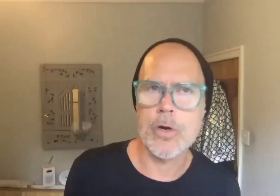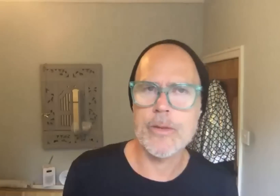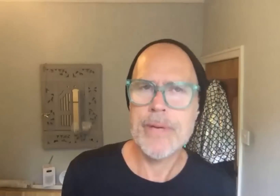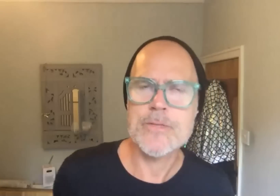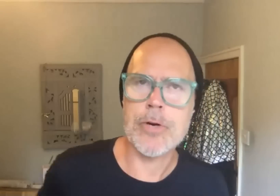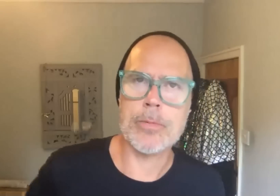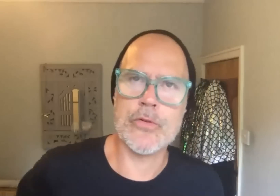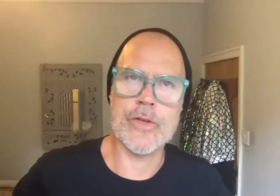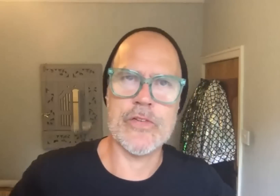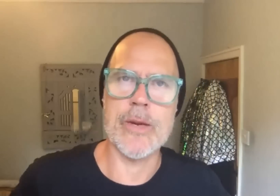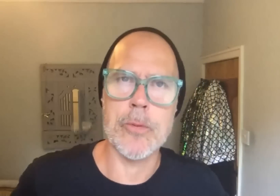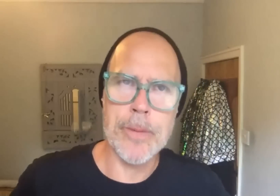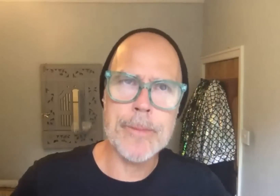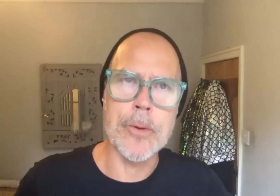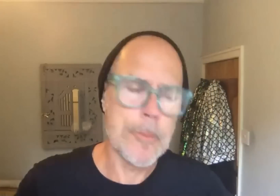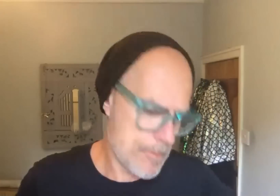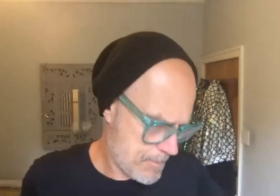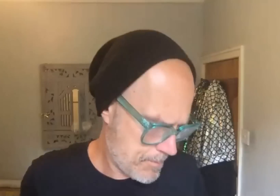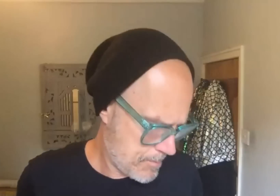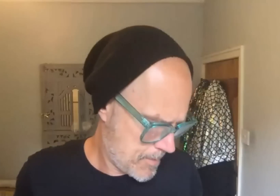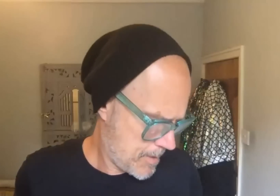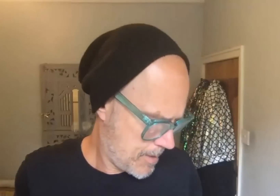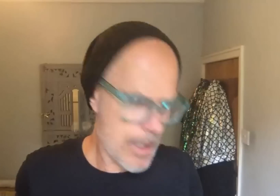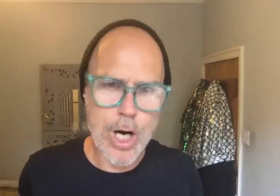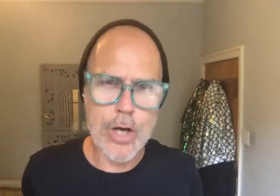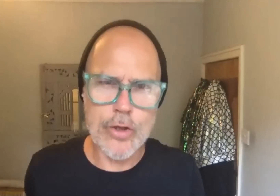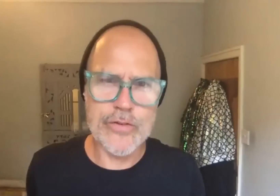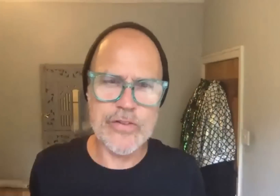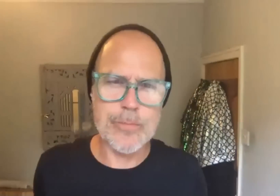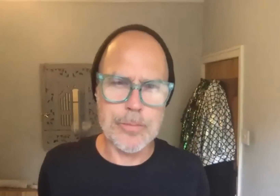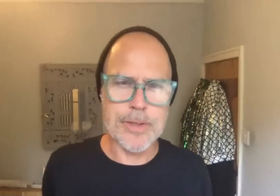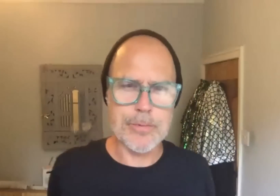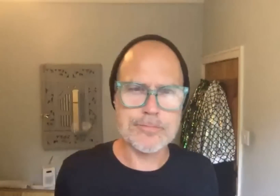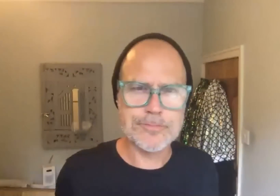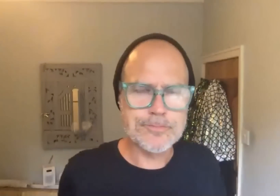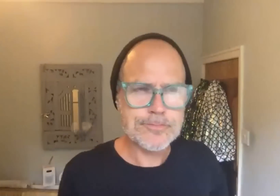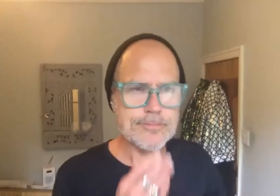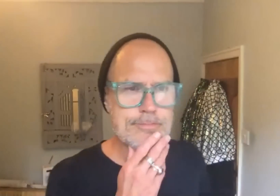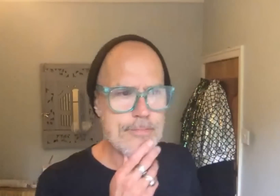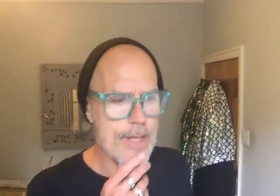So one of the biggest problems for disabled people are non-disabled people.